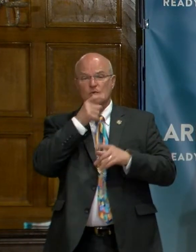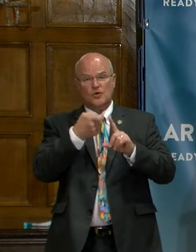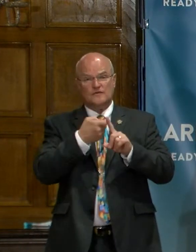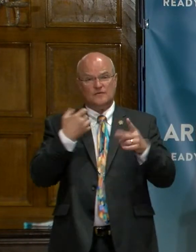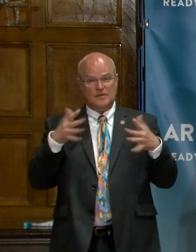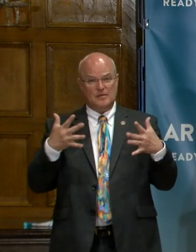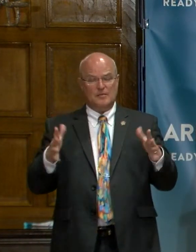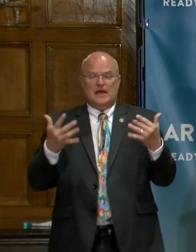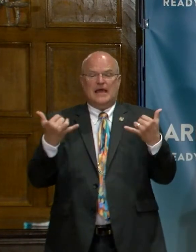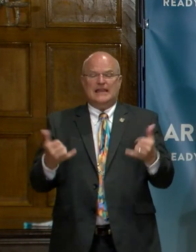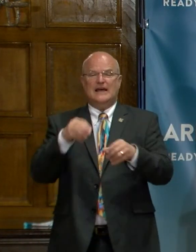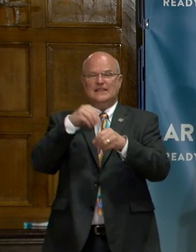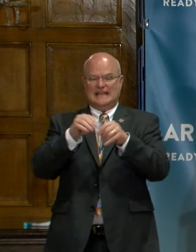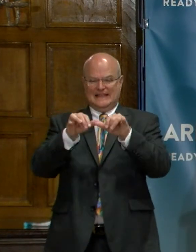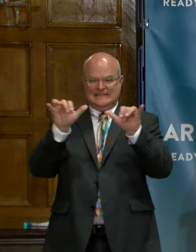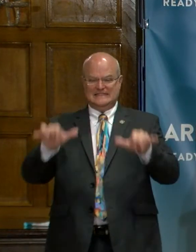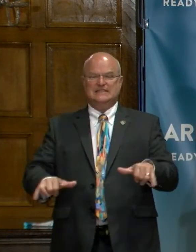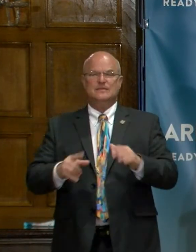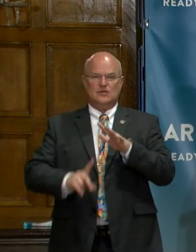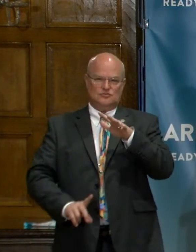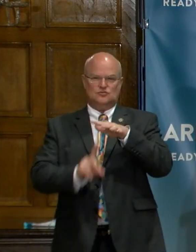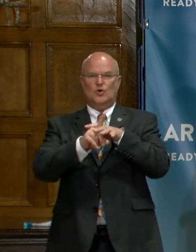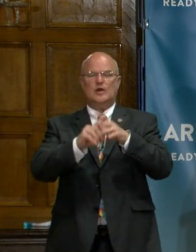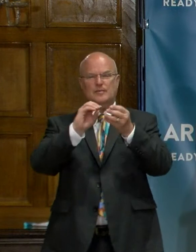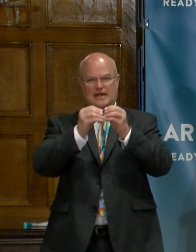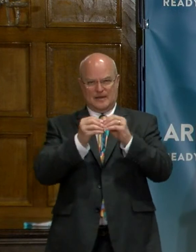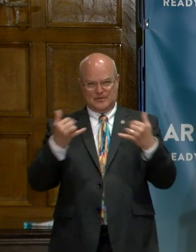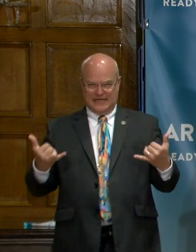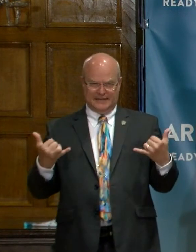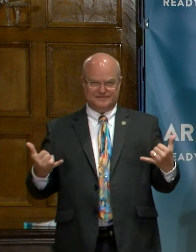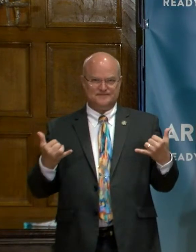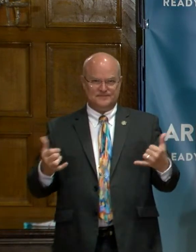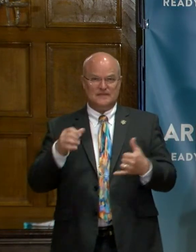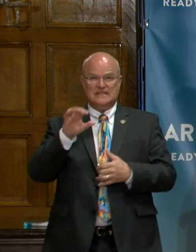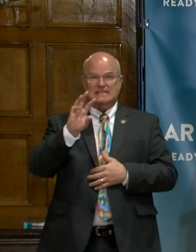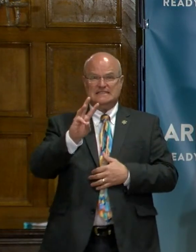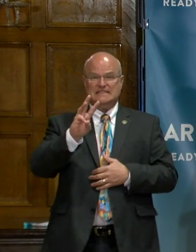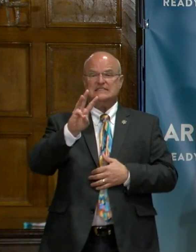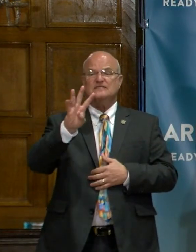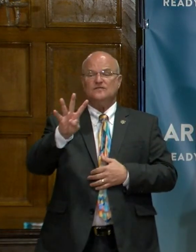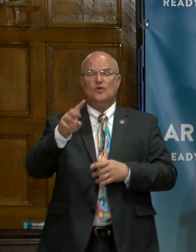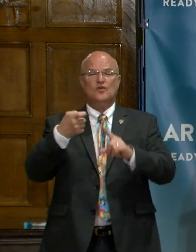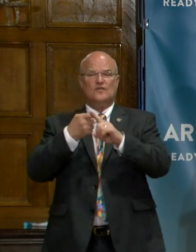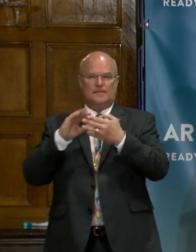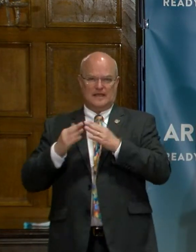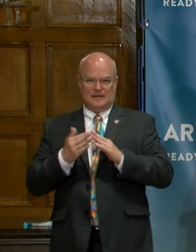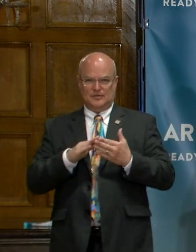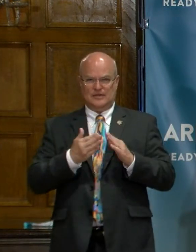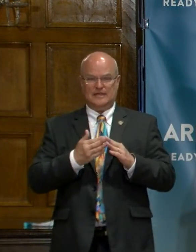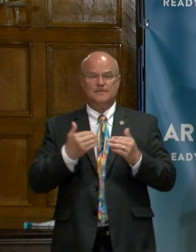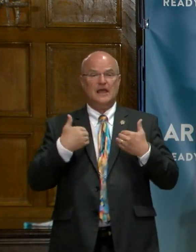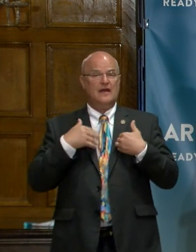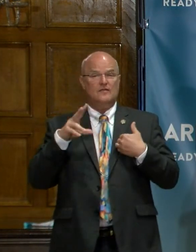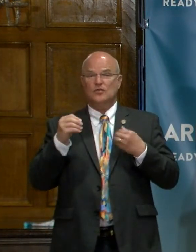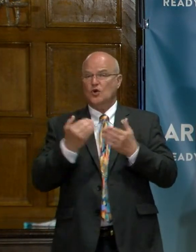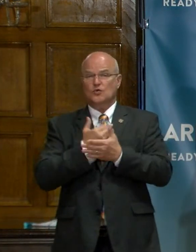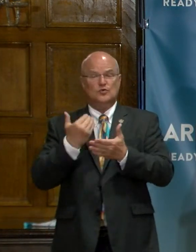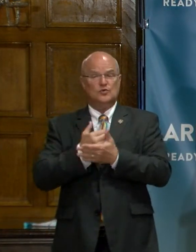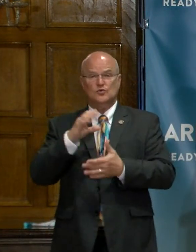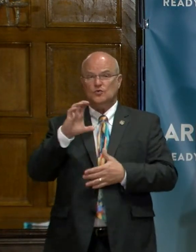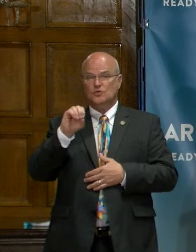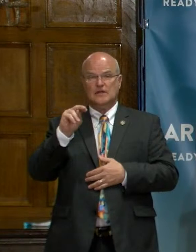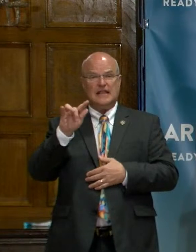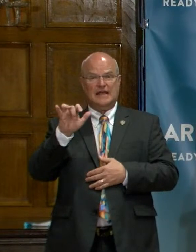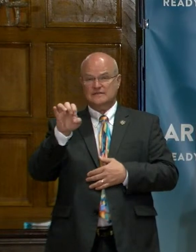from them. Now they're in our system, so they're showing up in our numbers. And 64 were from the community. We have no new